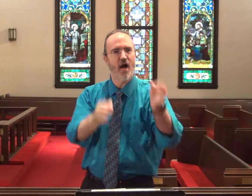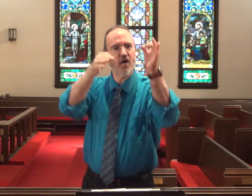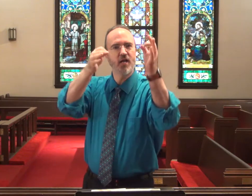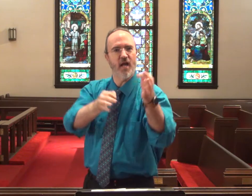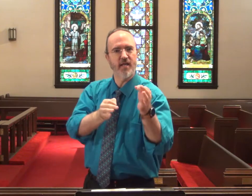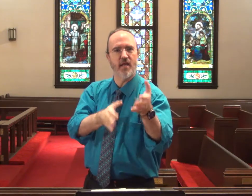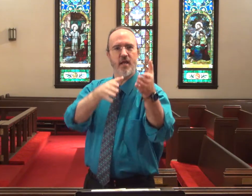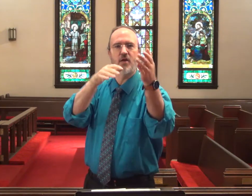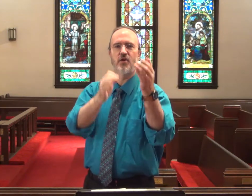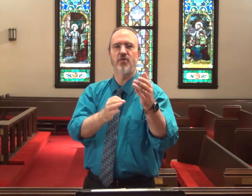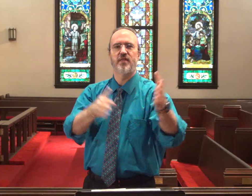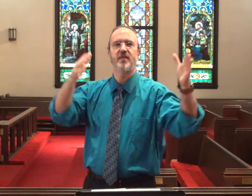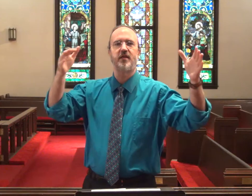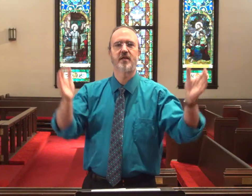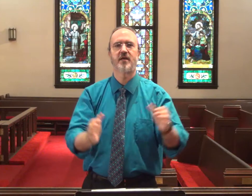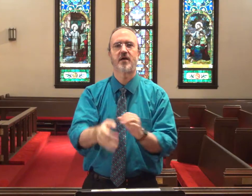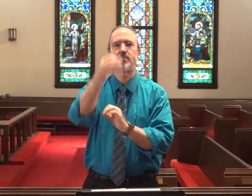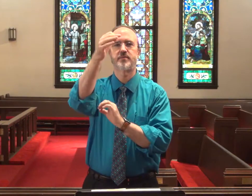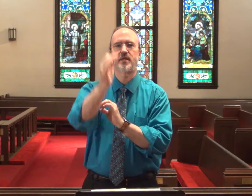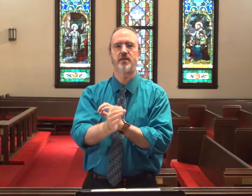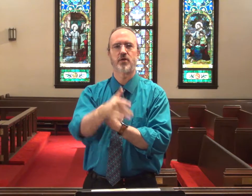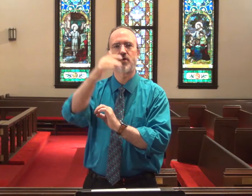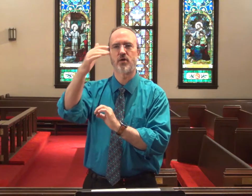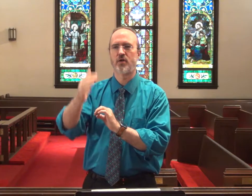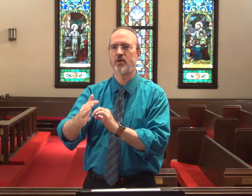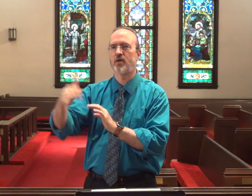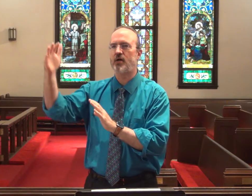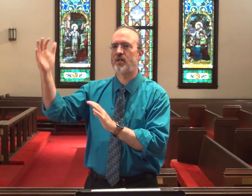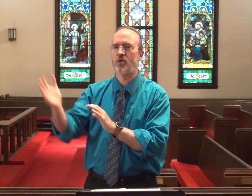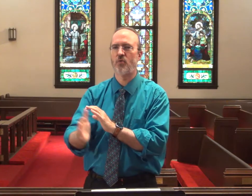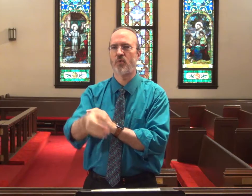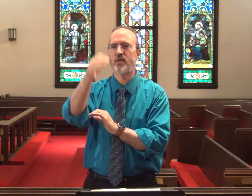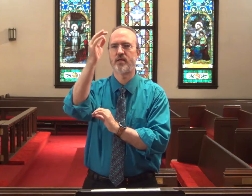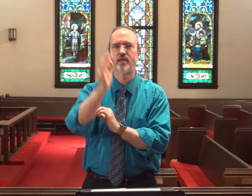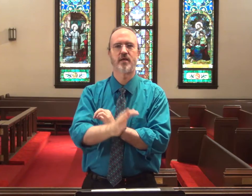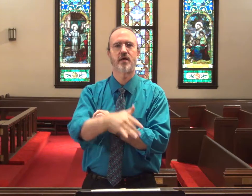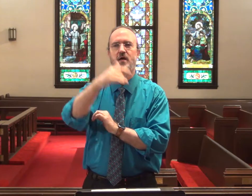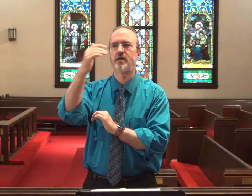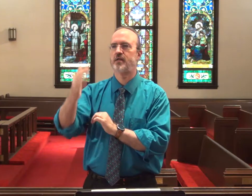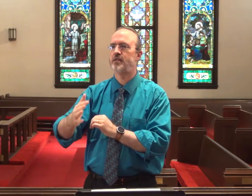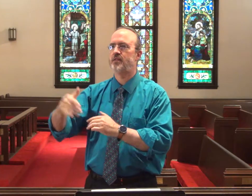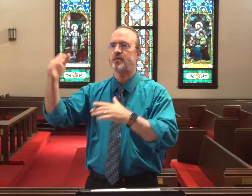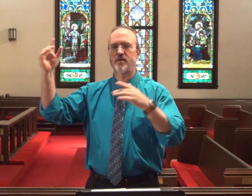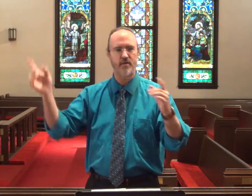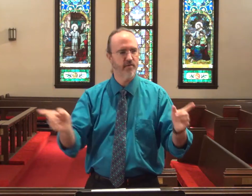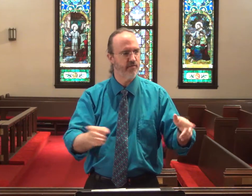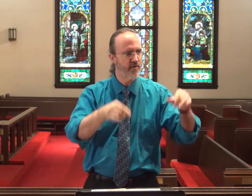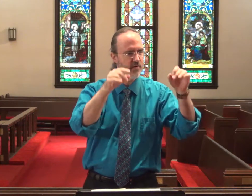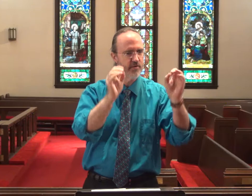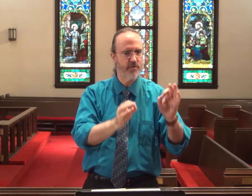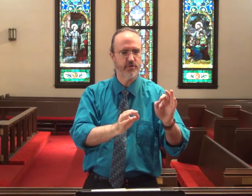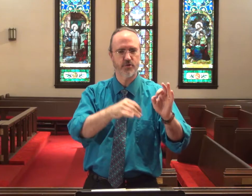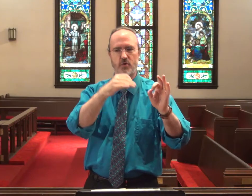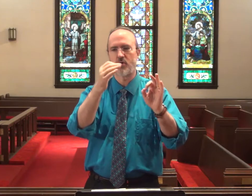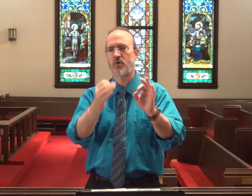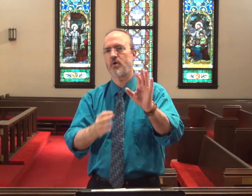Hark, I hear the harps eternal ringing on the farther